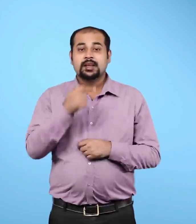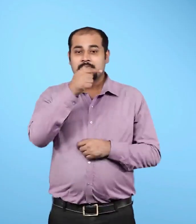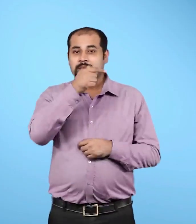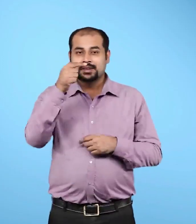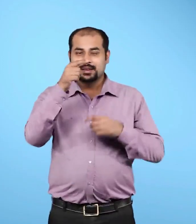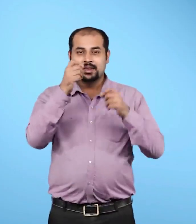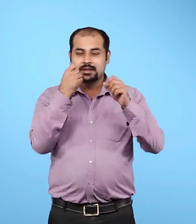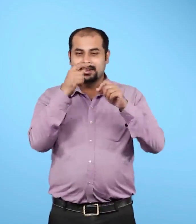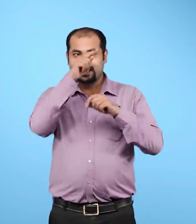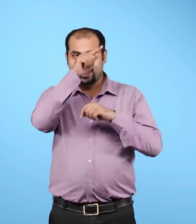Divided by sleeping line.